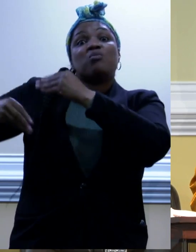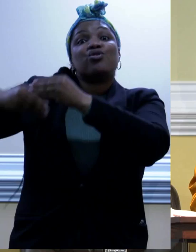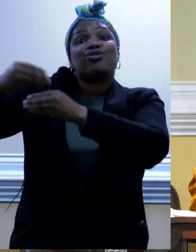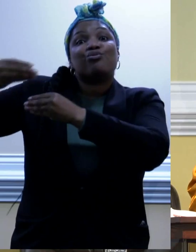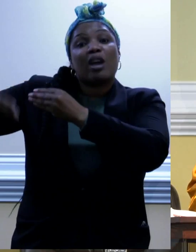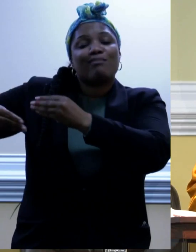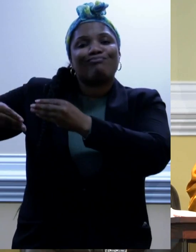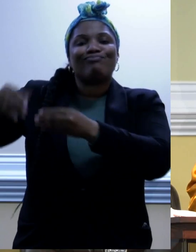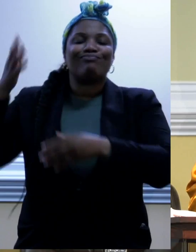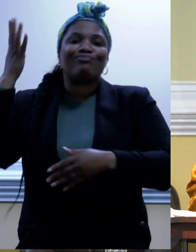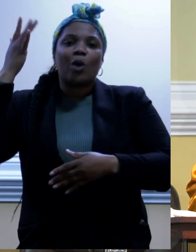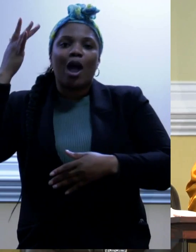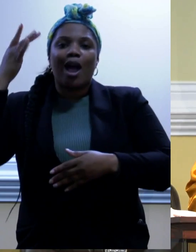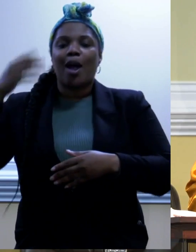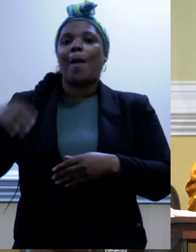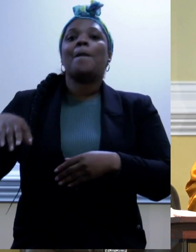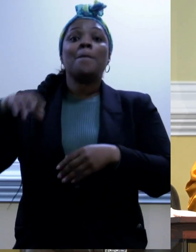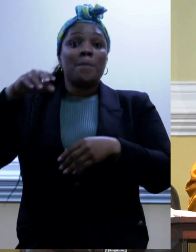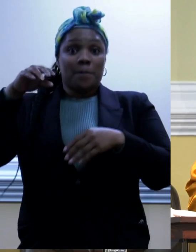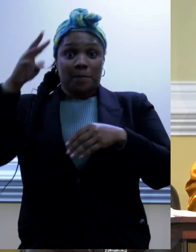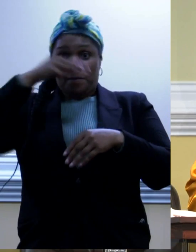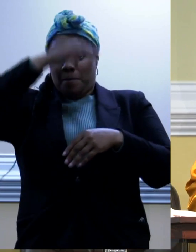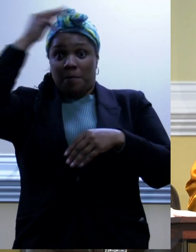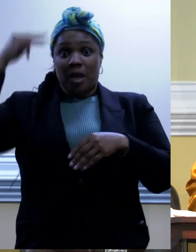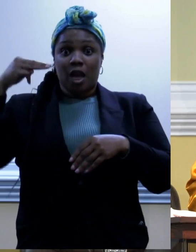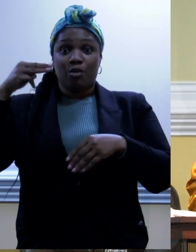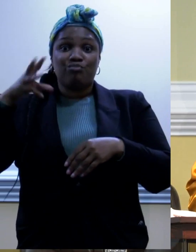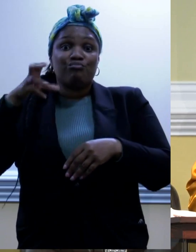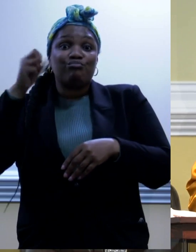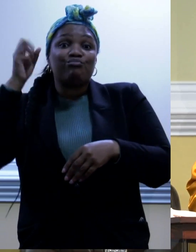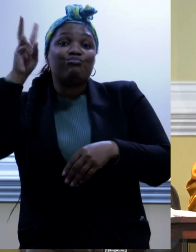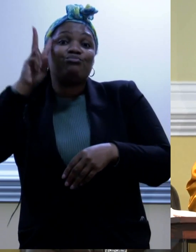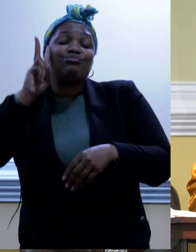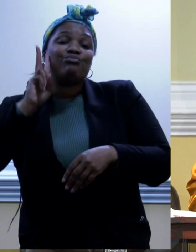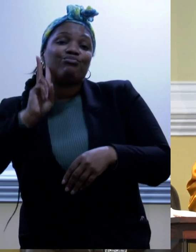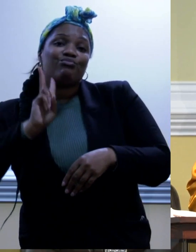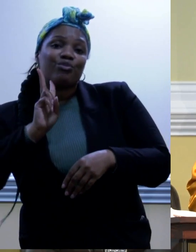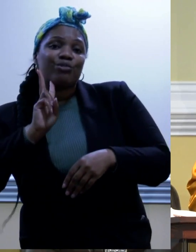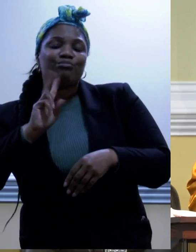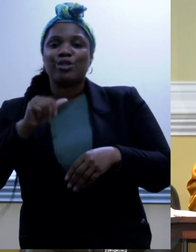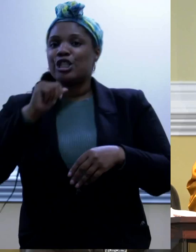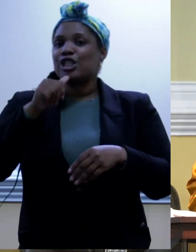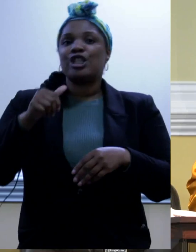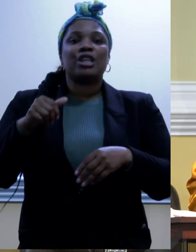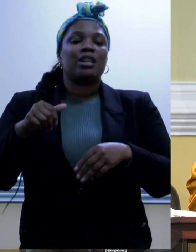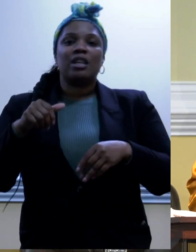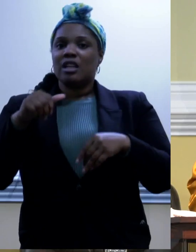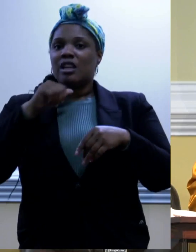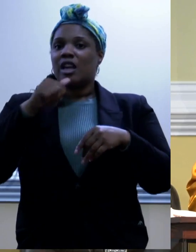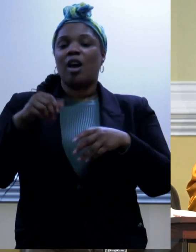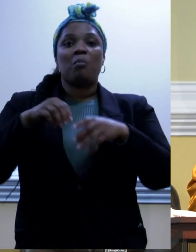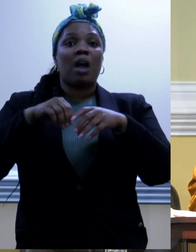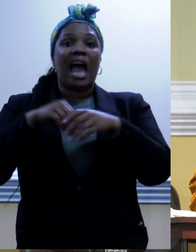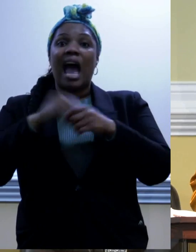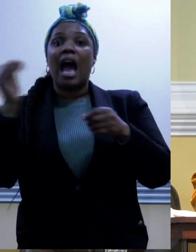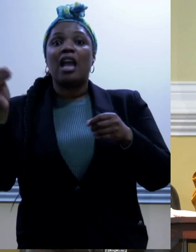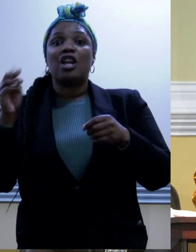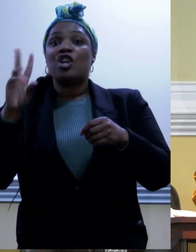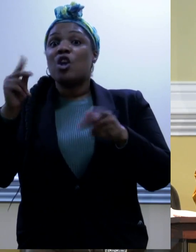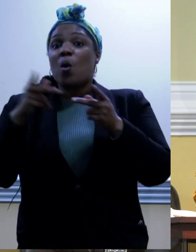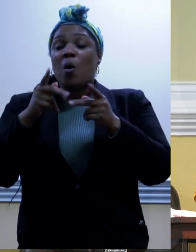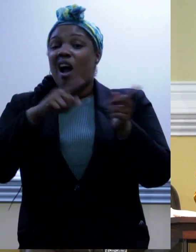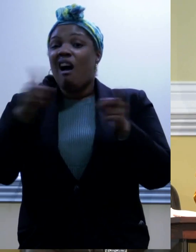why Mary was a virgin. She come out of Abraham's lineage. Couldn't come no place else. Or that would have killed